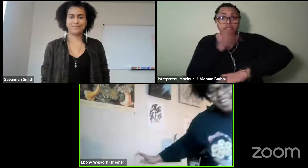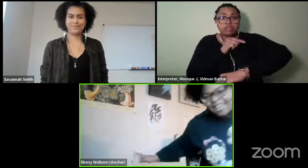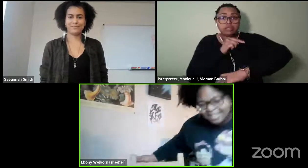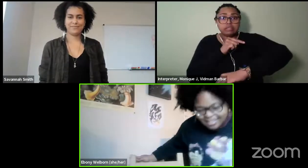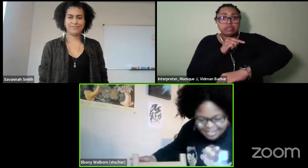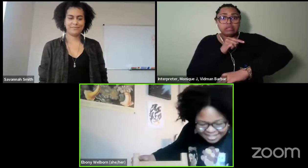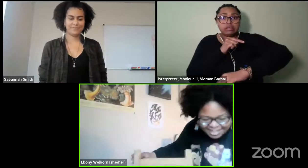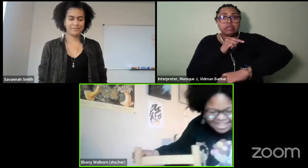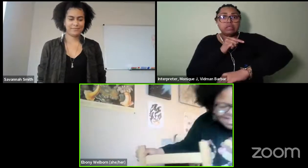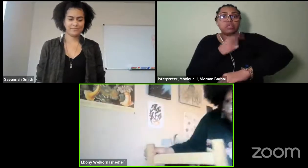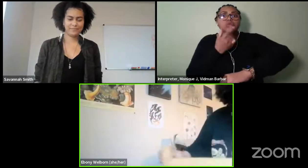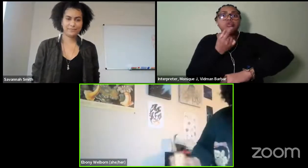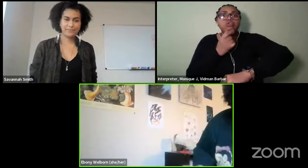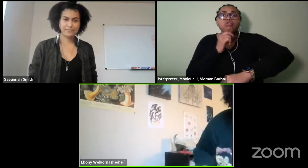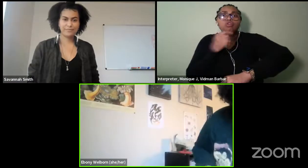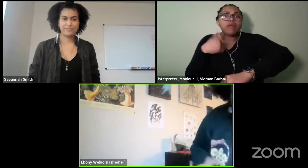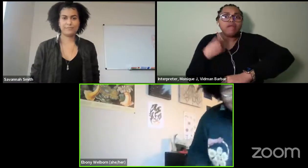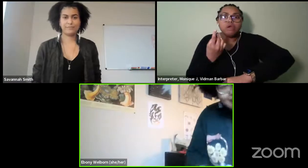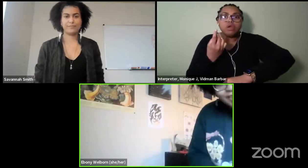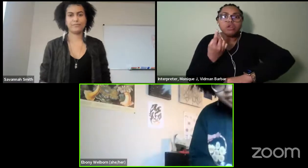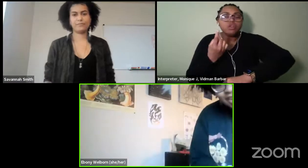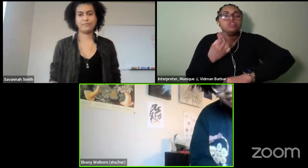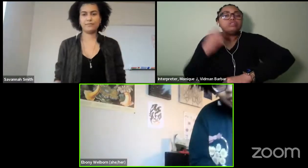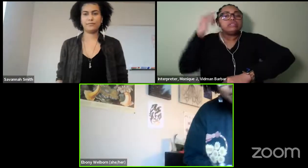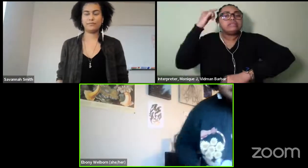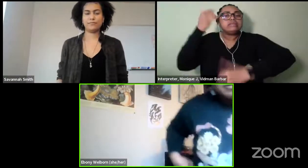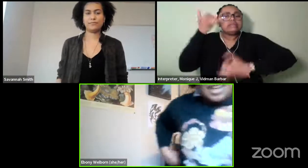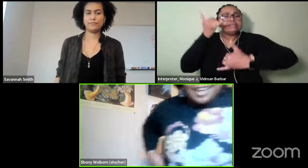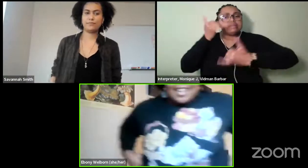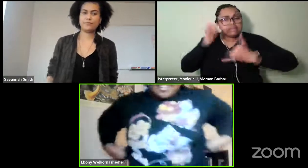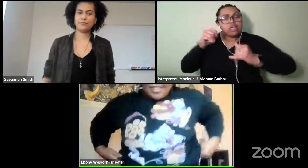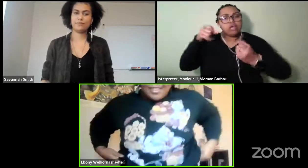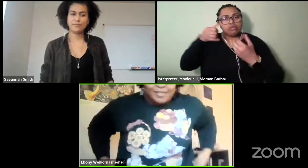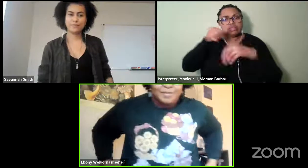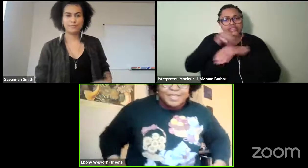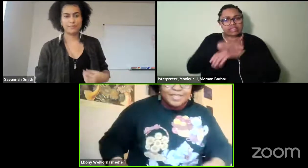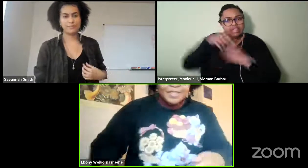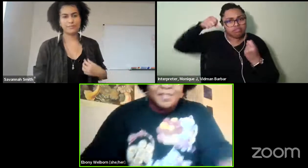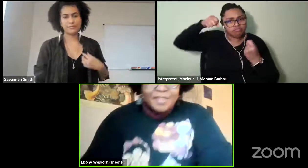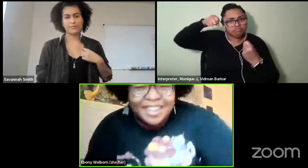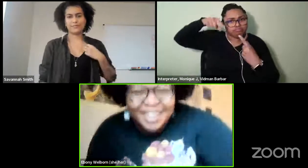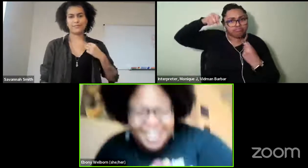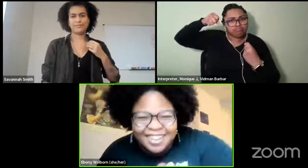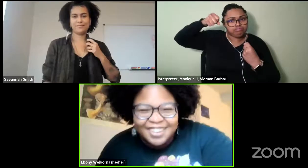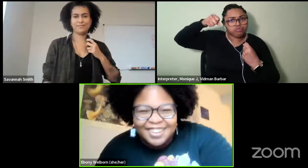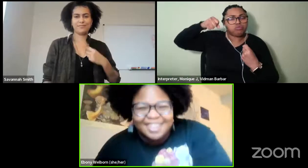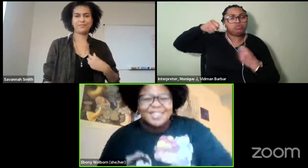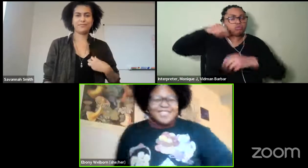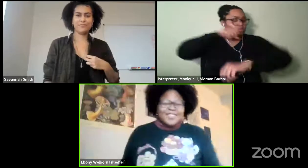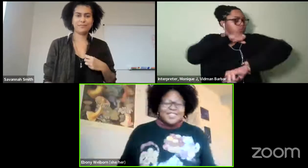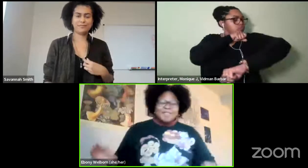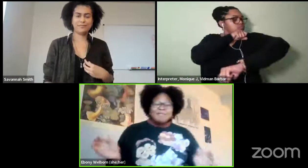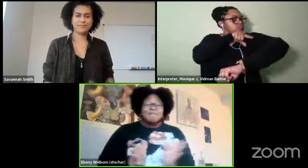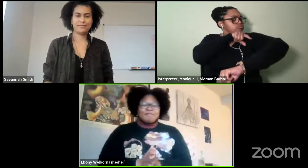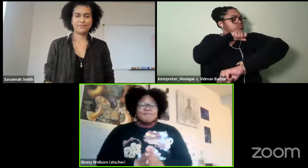go ahead and find your little comfortable space. Let's see.